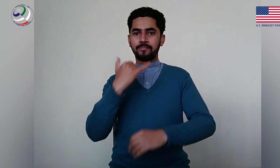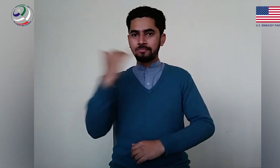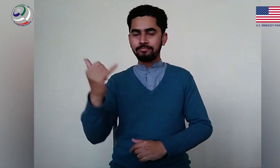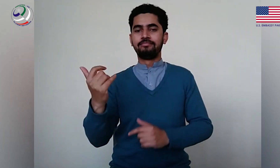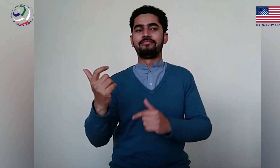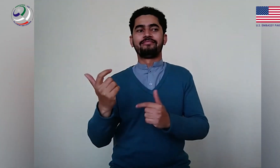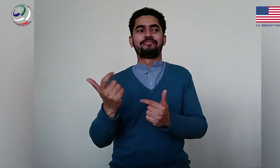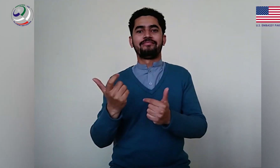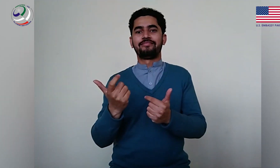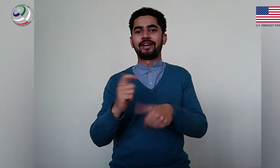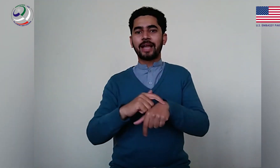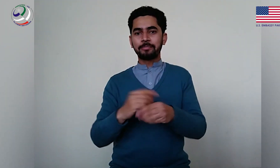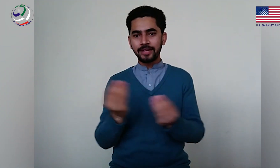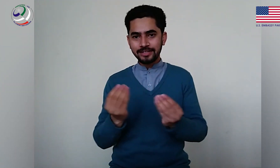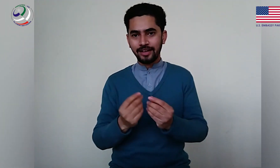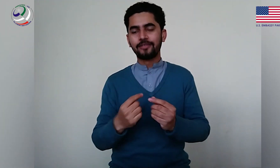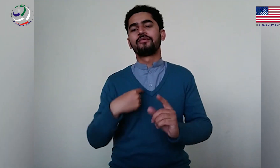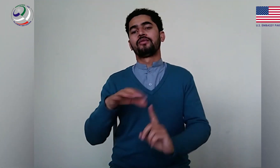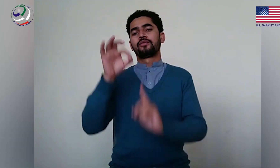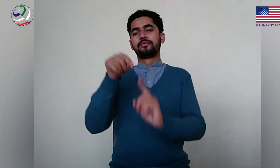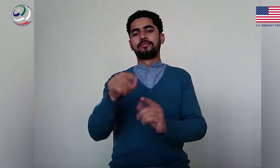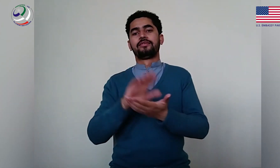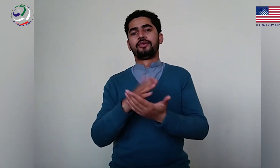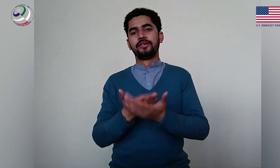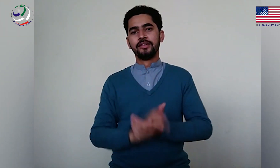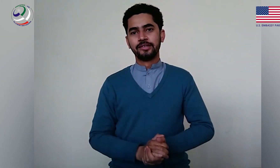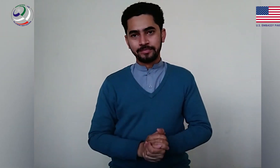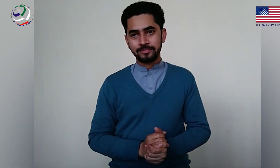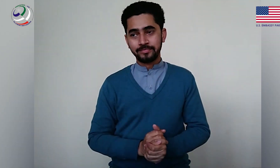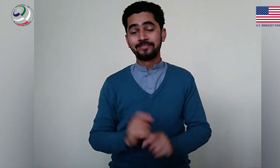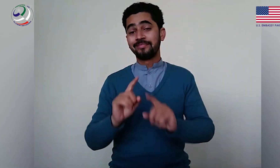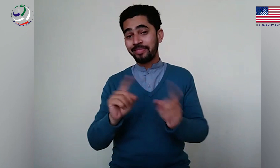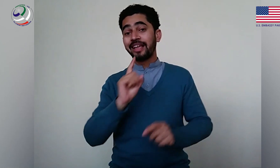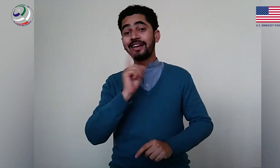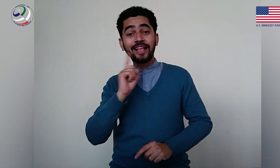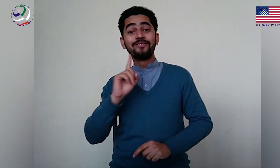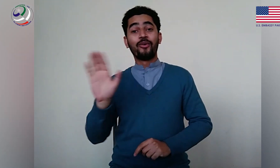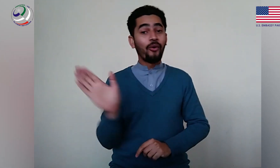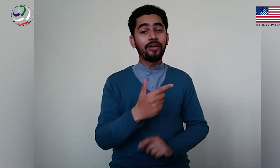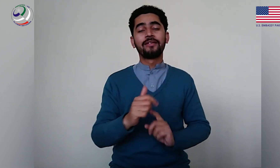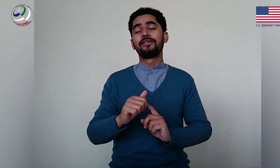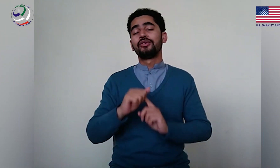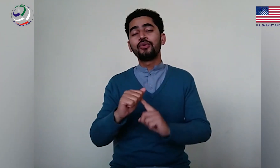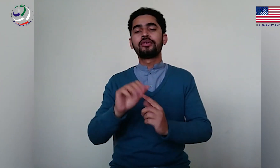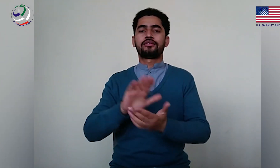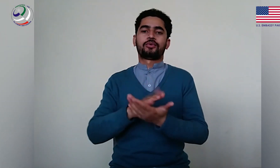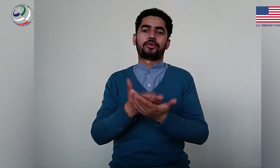can go by myself. It would be so easy for me and all the other deaf people as well. This is something very